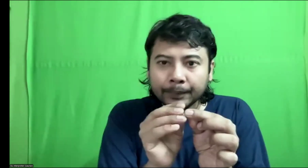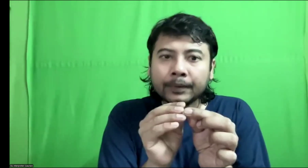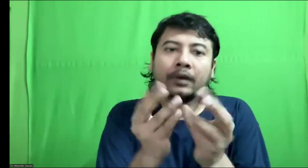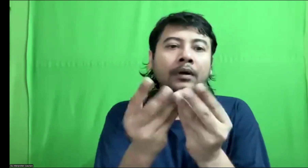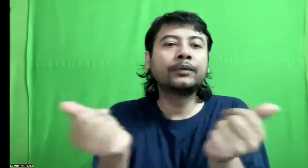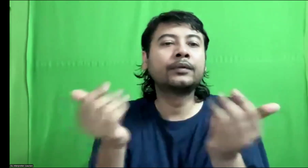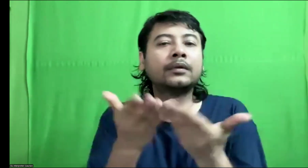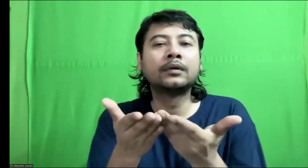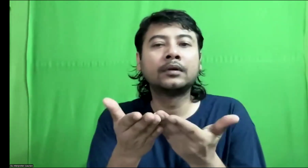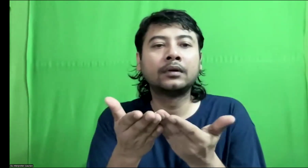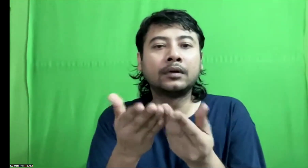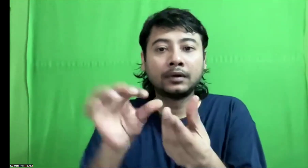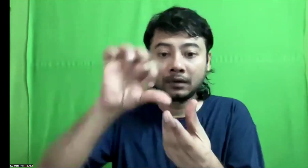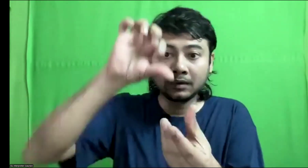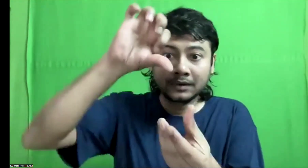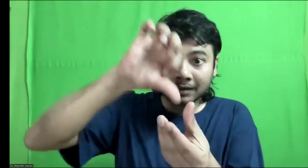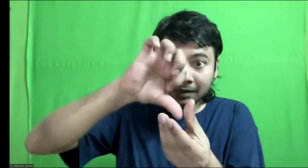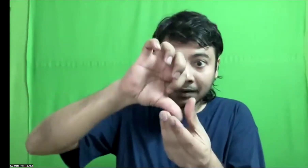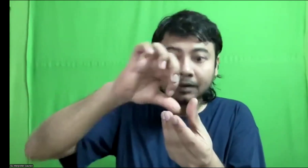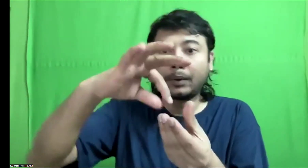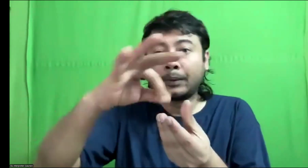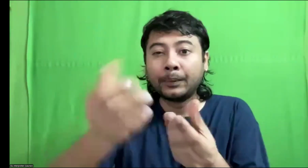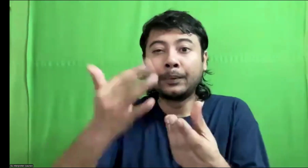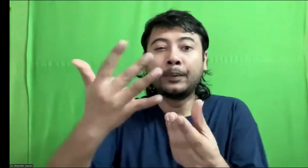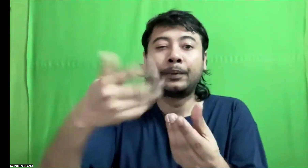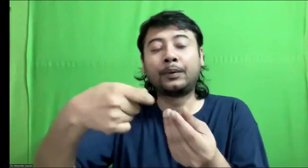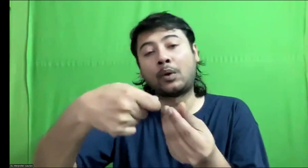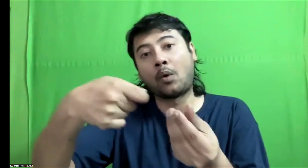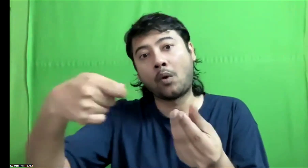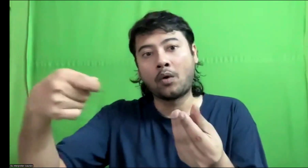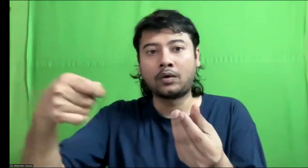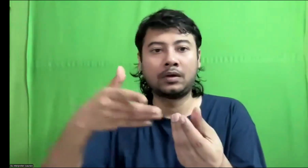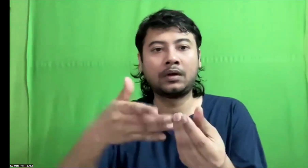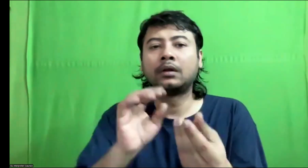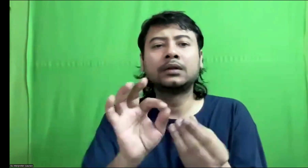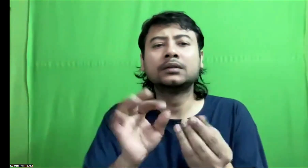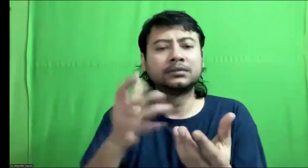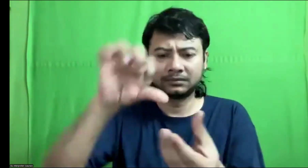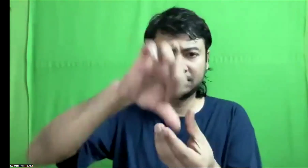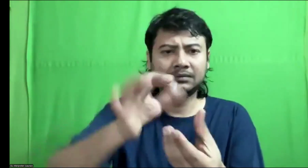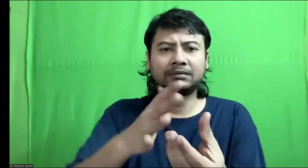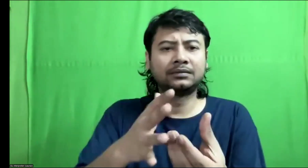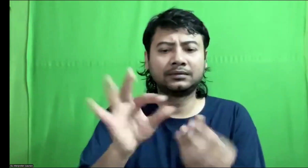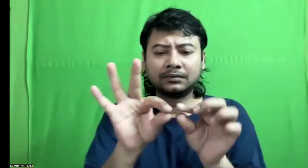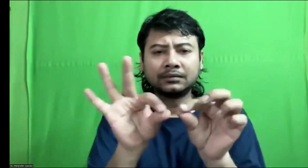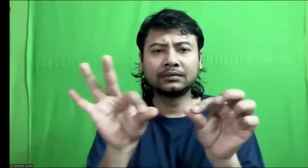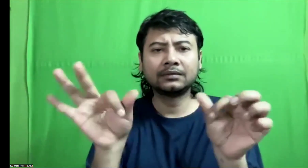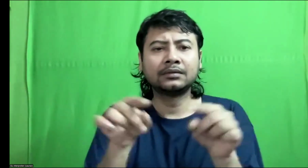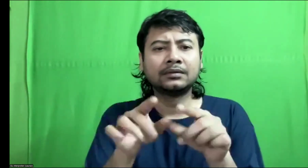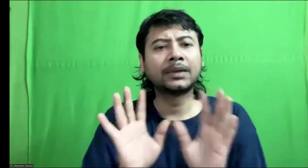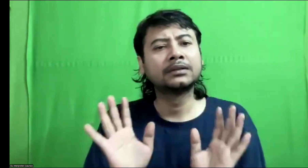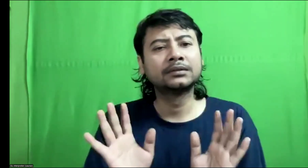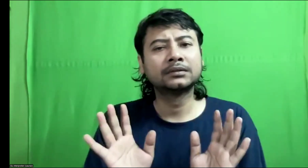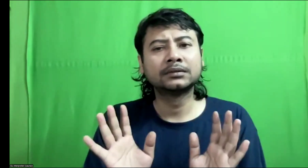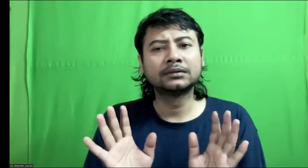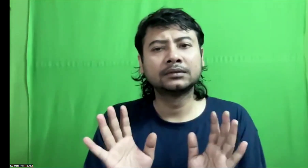So once that deepam fire goes out, you can keep the burnt wick separately and you can